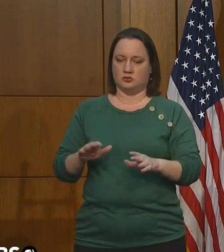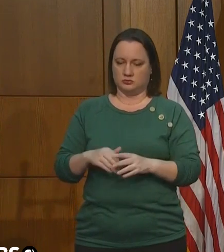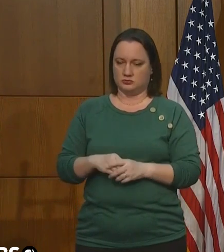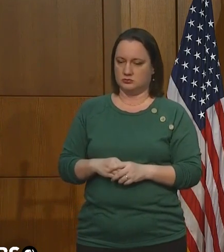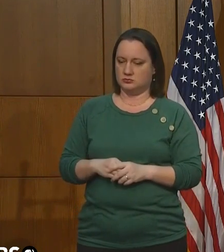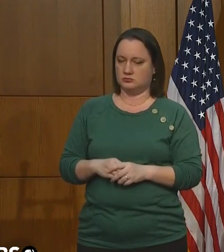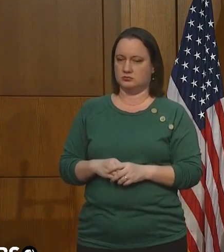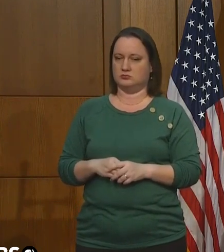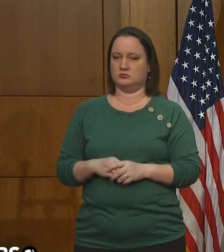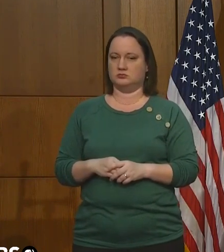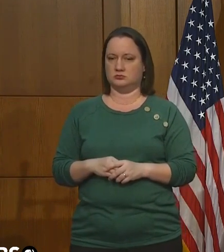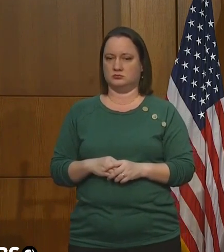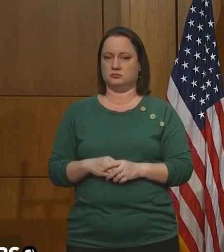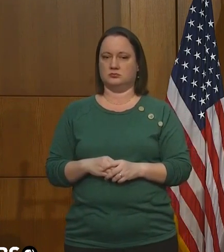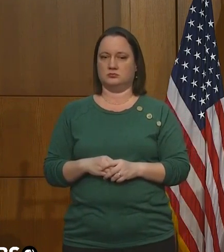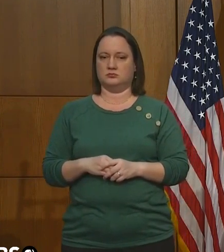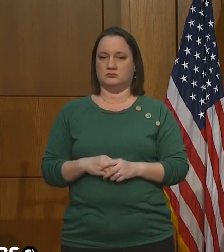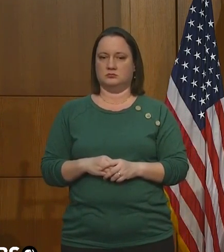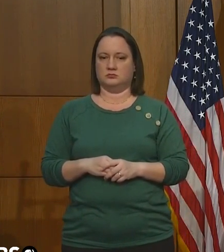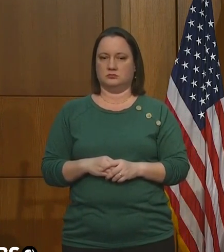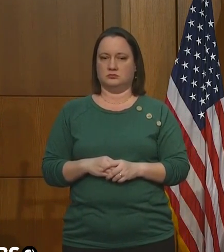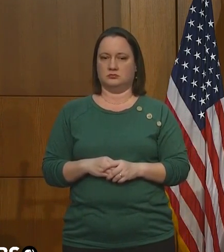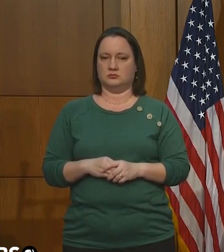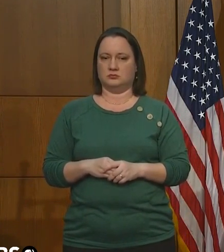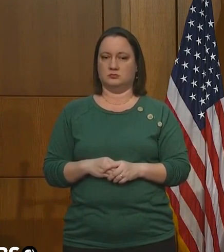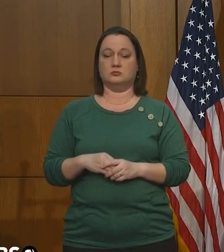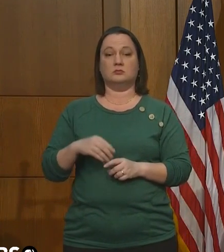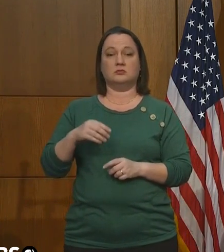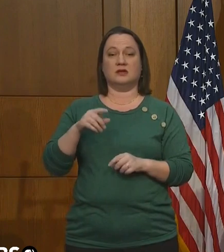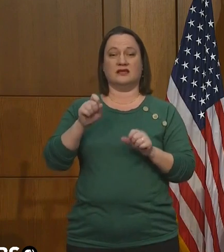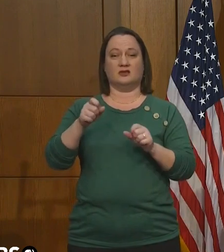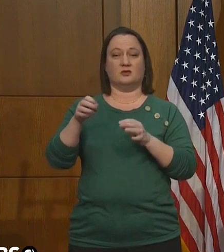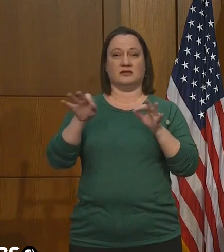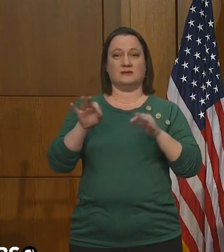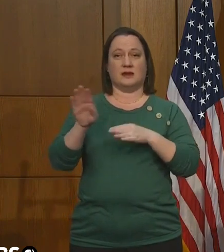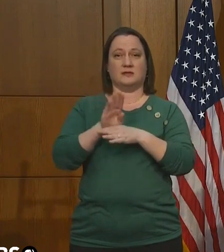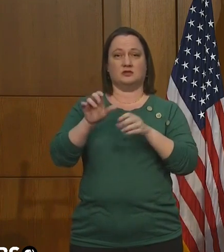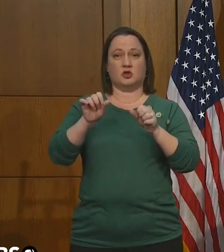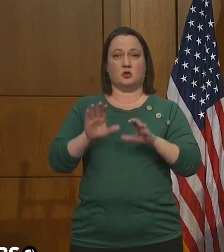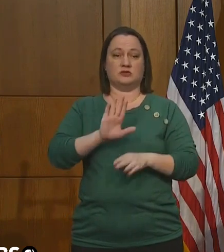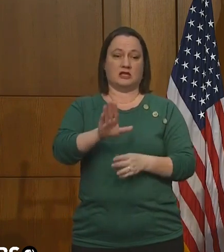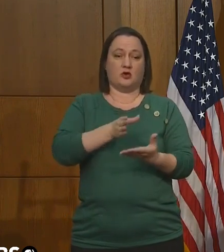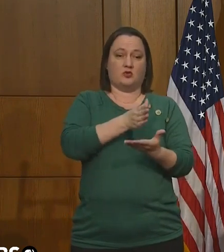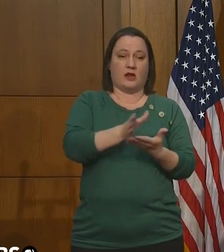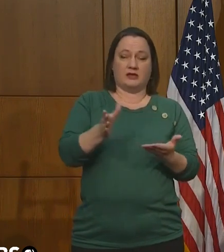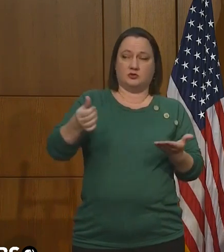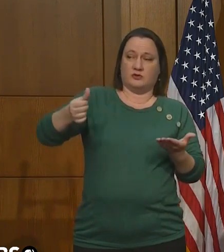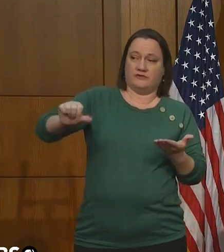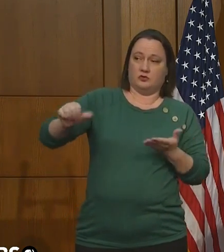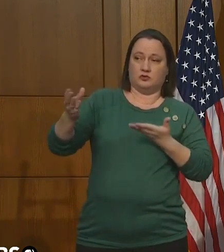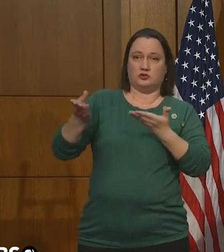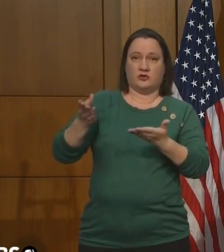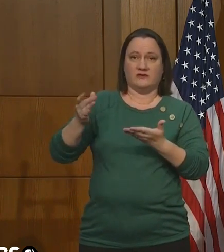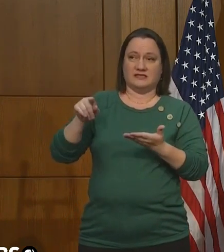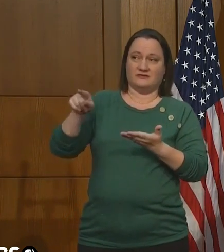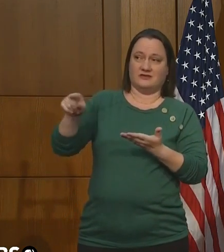bit more clearly to a business owner's right to refuse service to anyone who might not wear a mask? Rita, do you want to answer